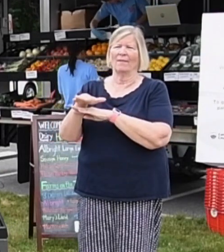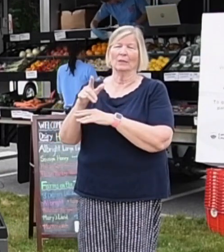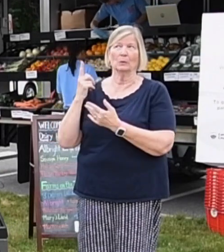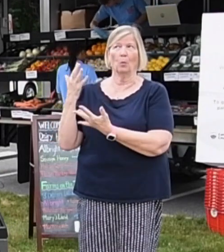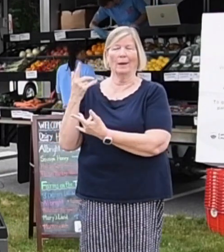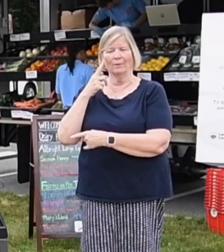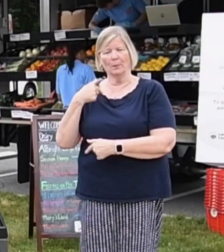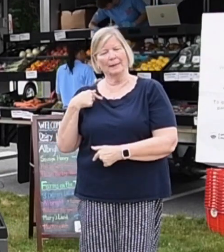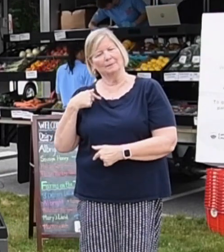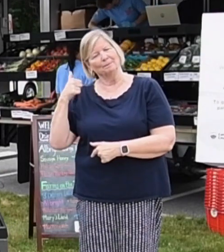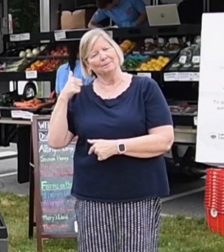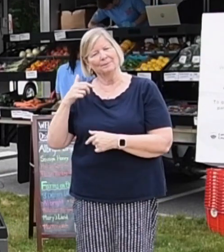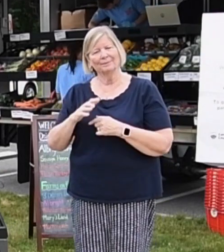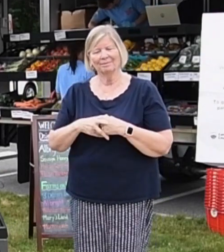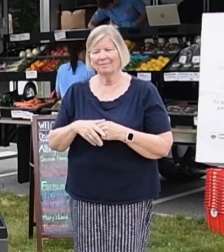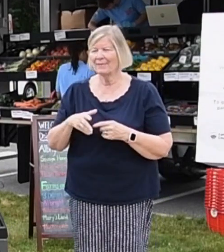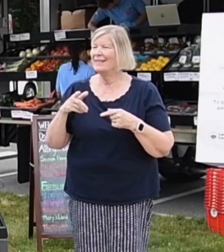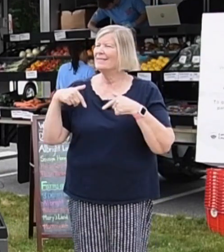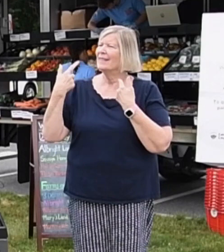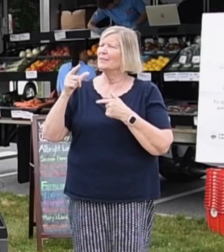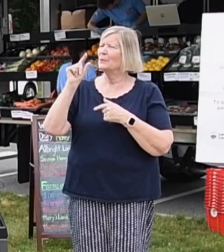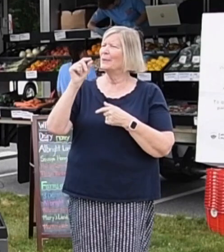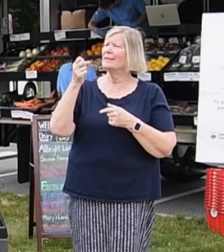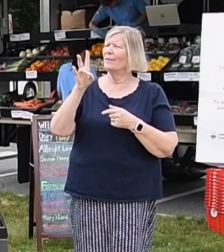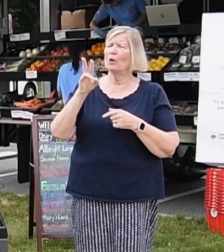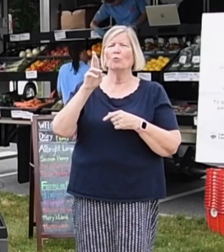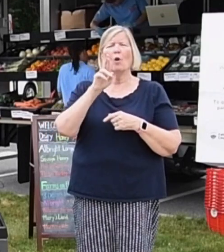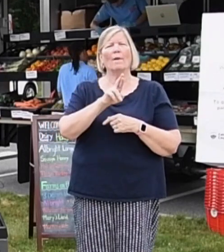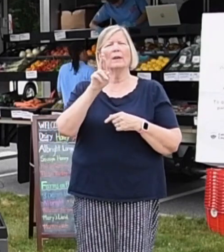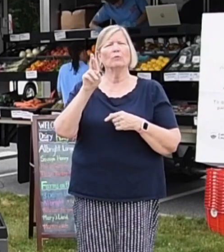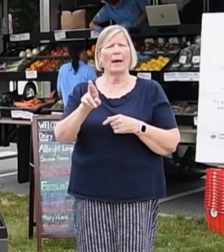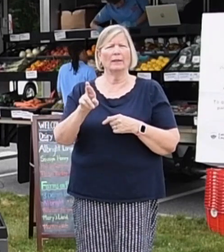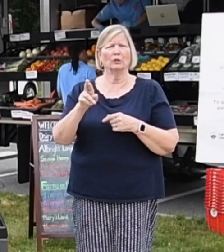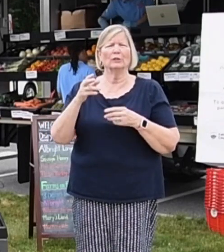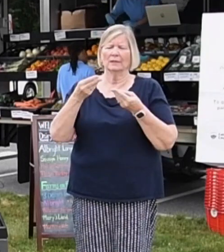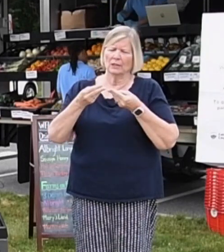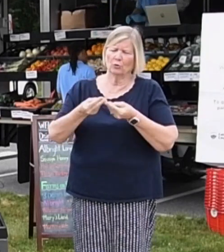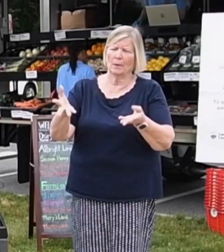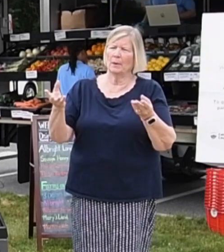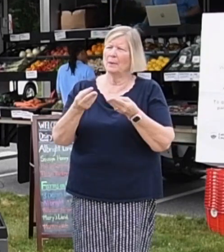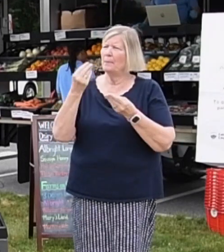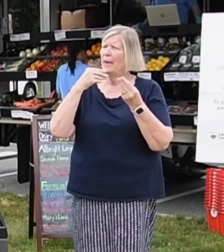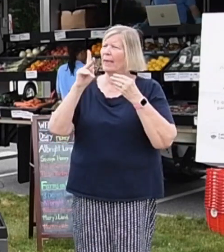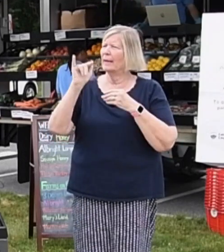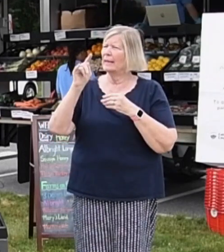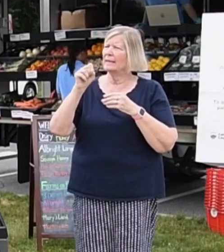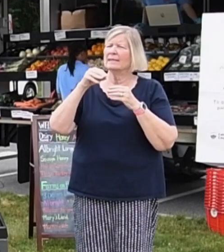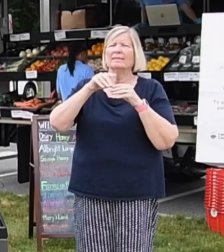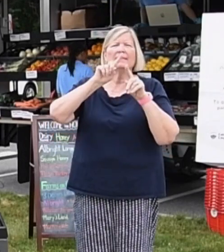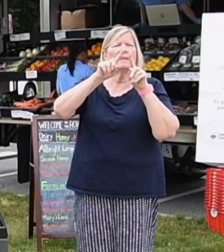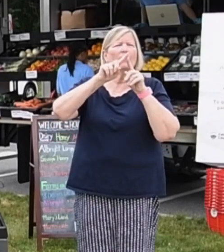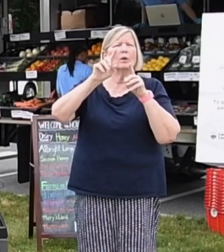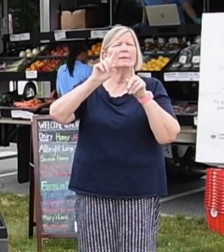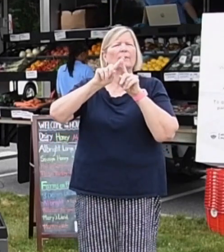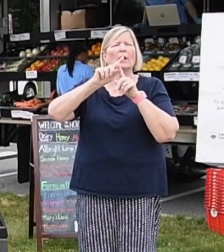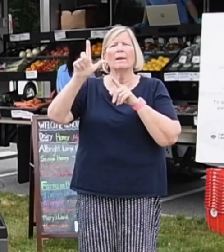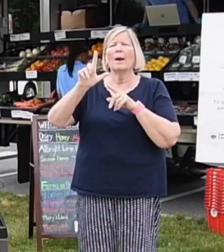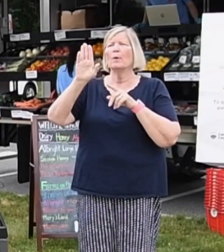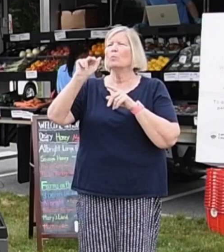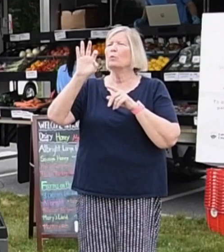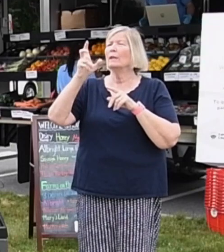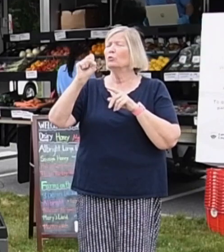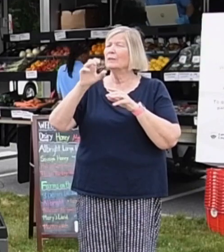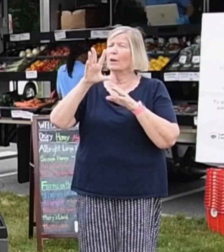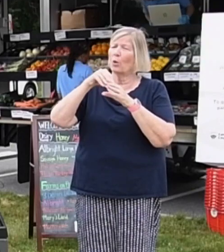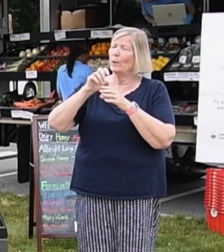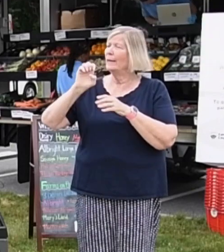waiting for me. So. Since 2017, Roving Radish has distributed meal kits at several of our branches, including East